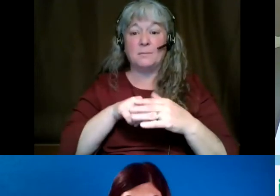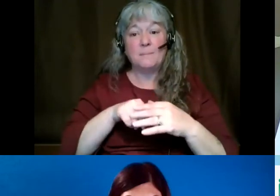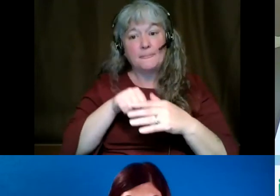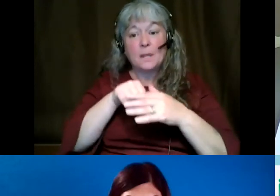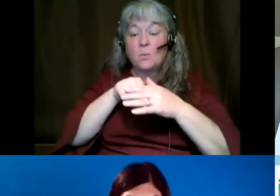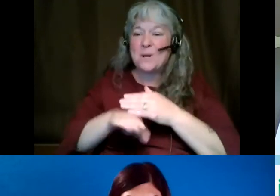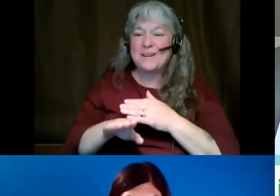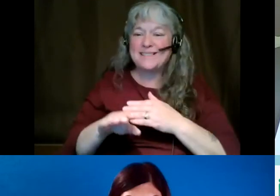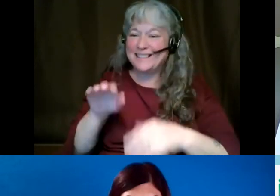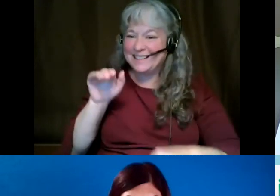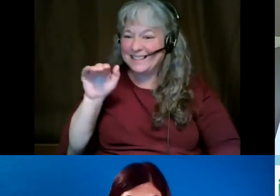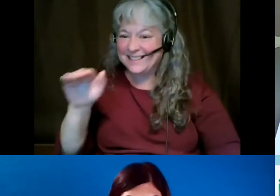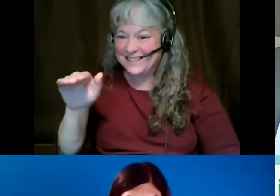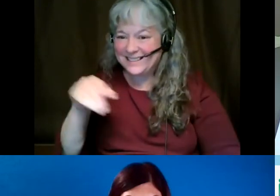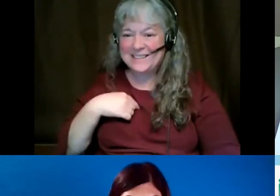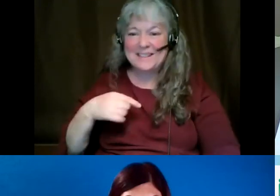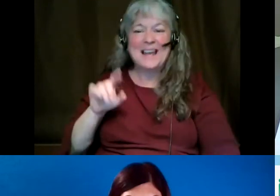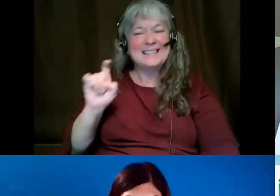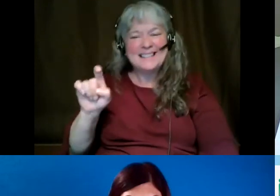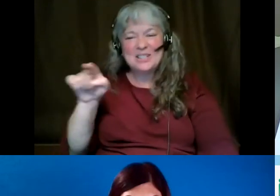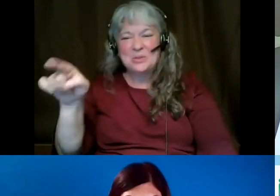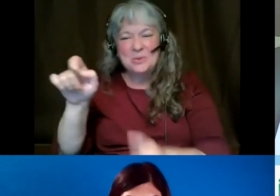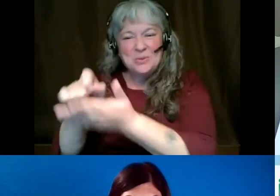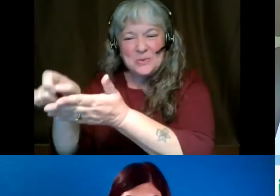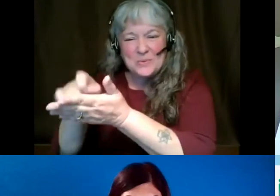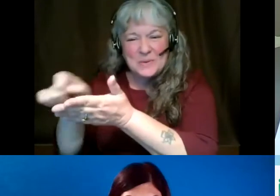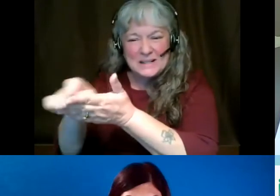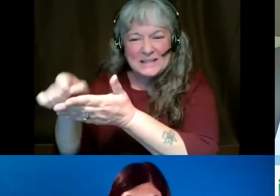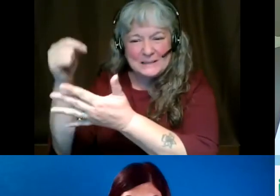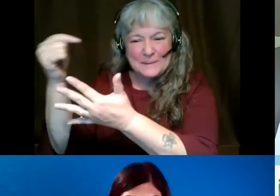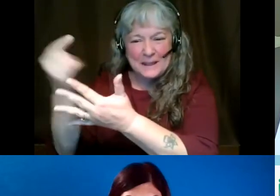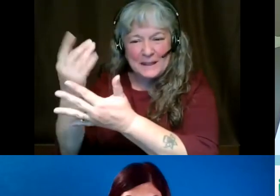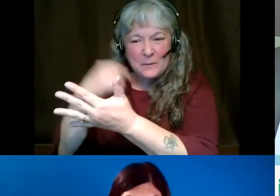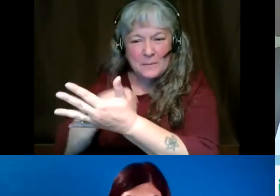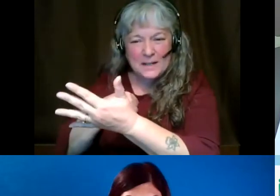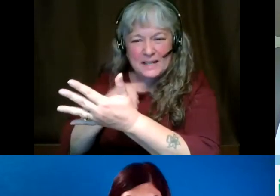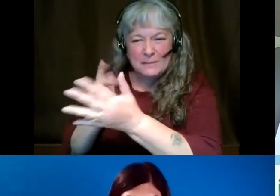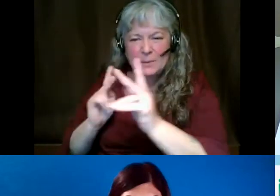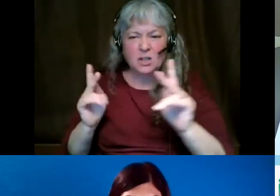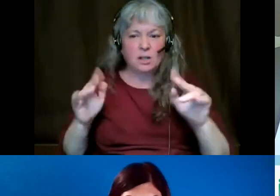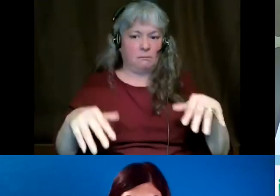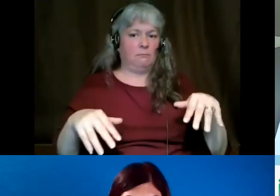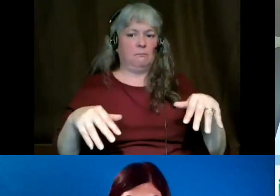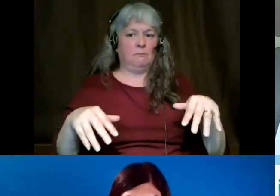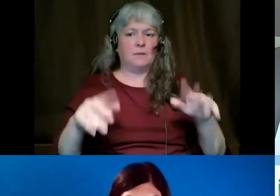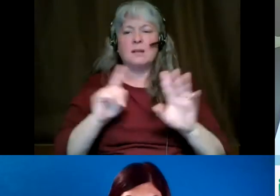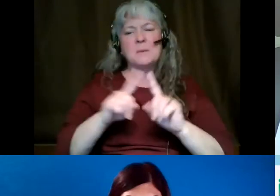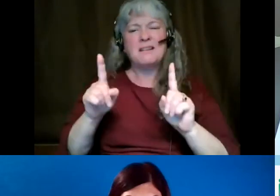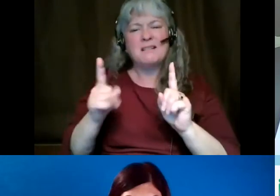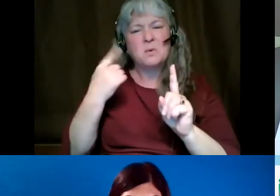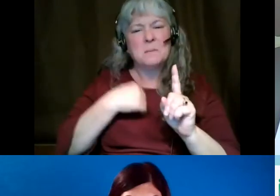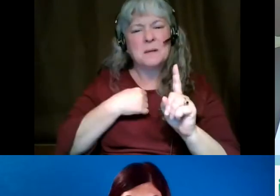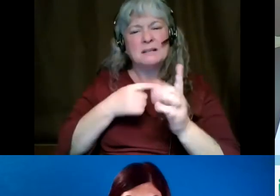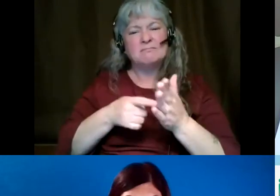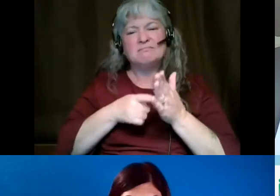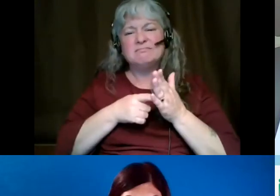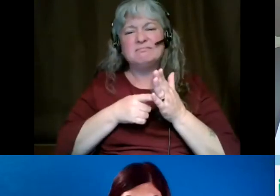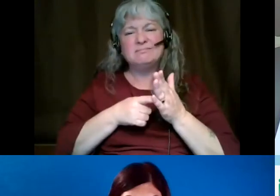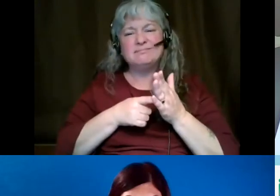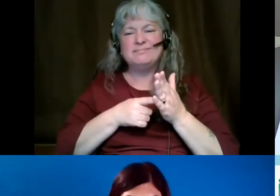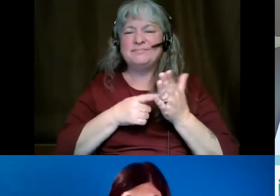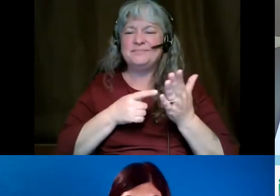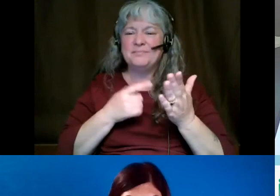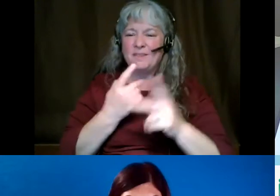because I can tell you what to write, but I can't really do it for myself anymore." It took me on this very big journey of trying to find a way to write